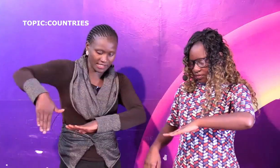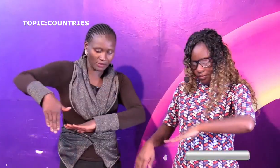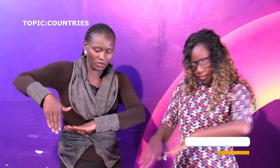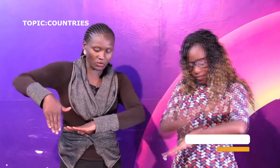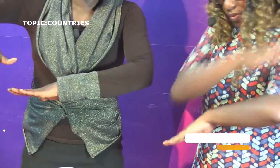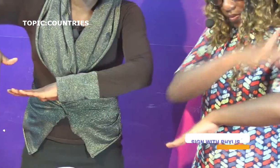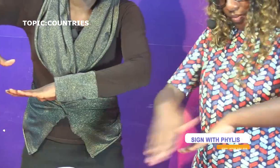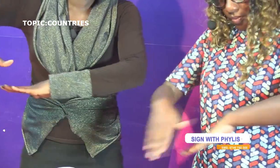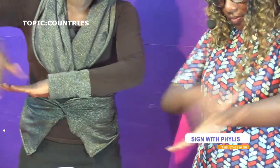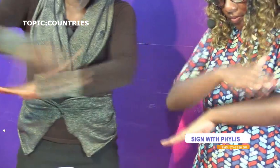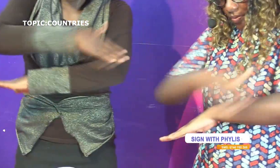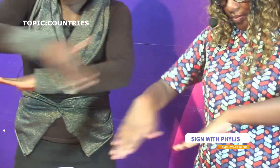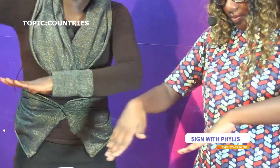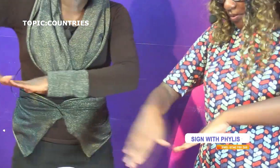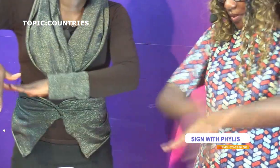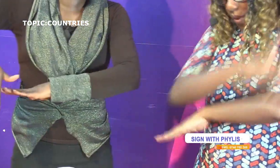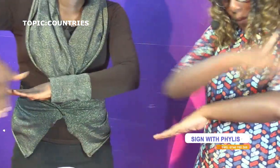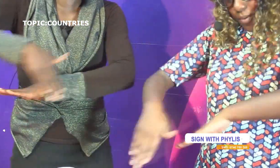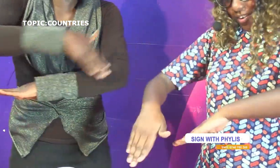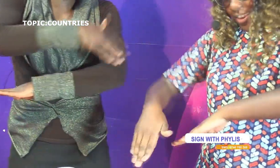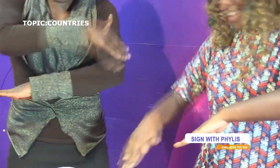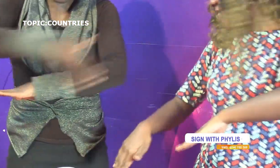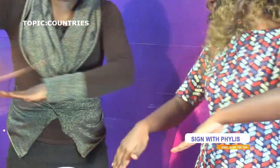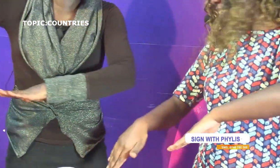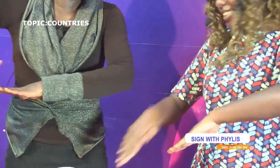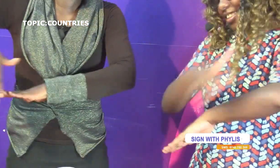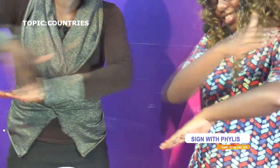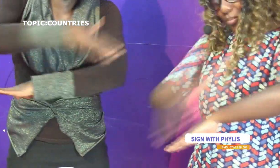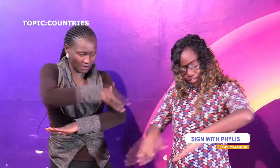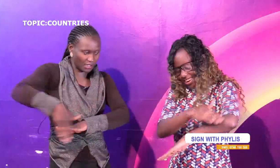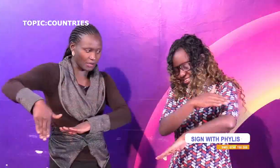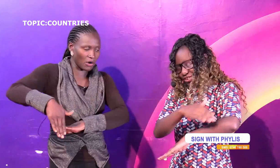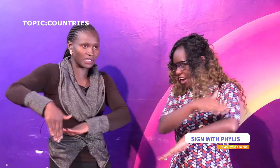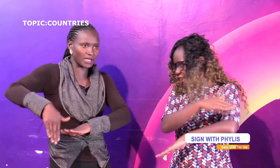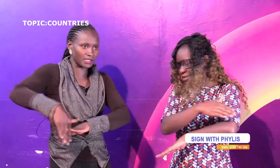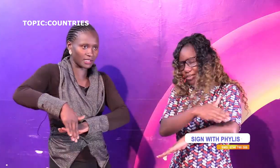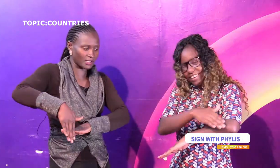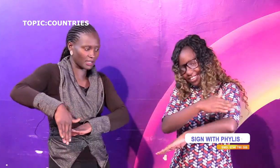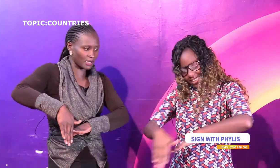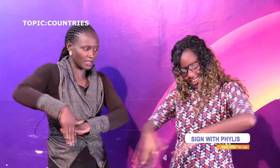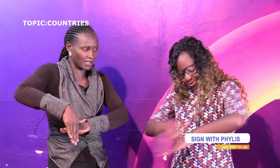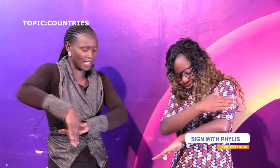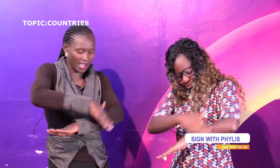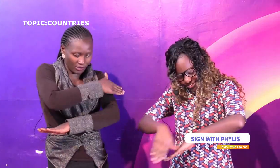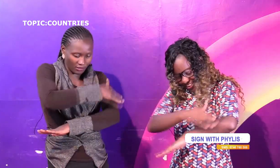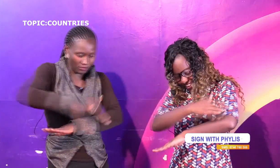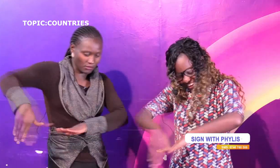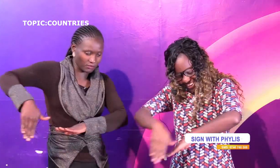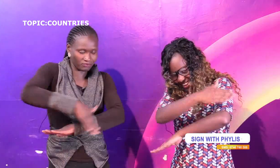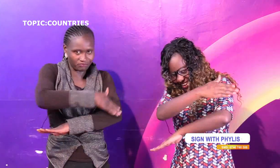draw a line. Border, because on the border maybe they use this. The boundaries. We have the boundaries there, so we are signing.